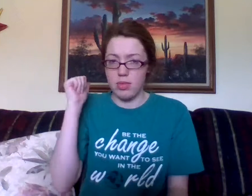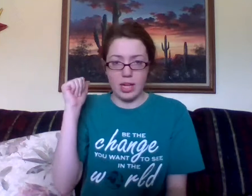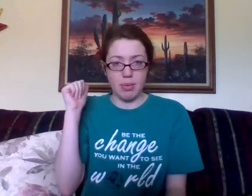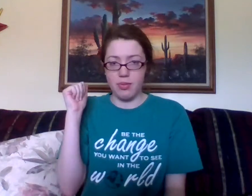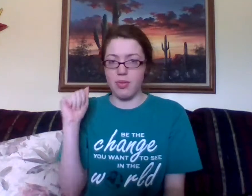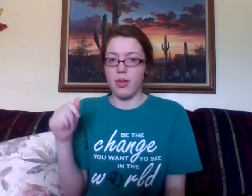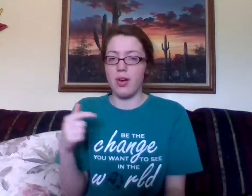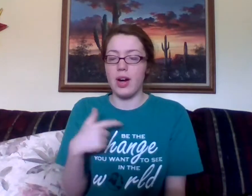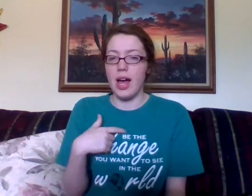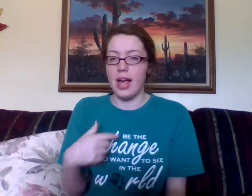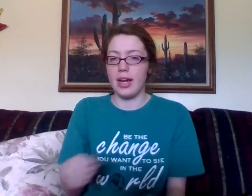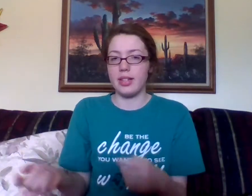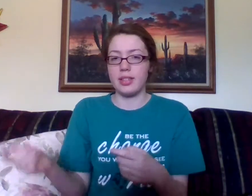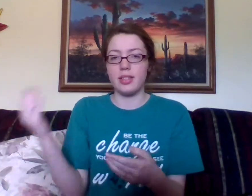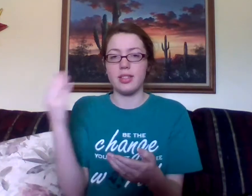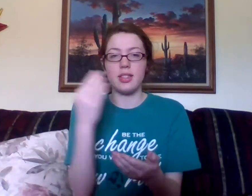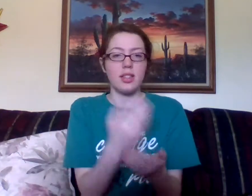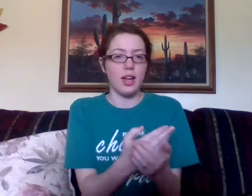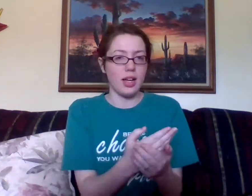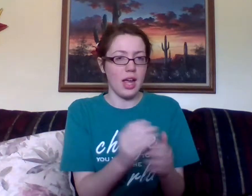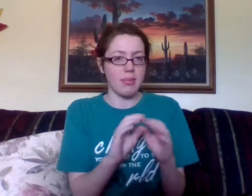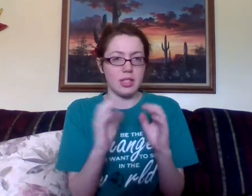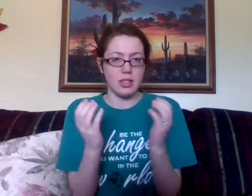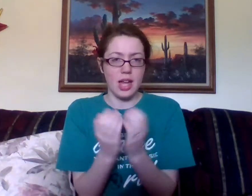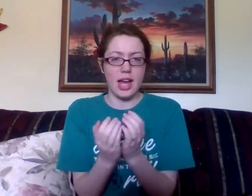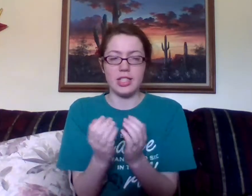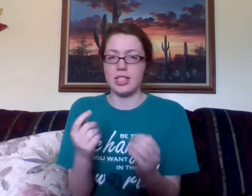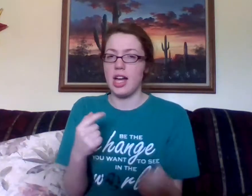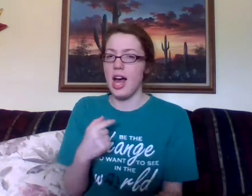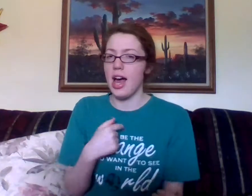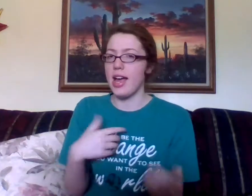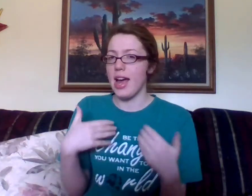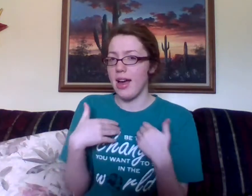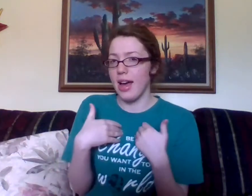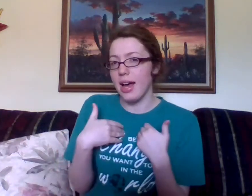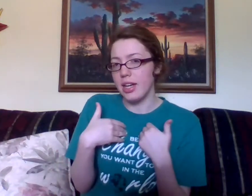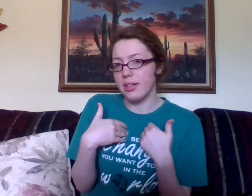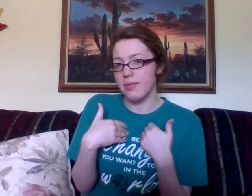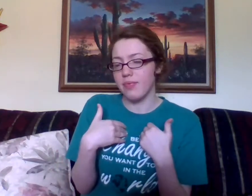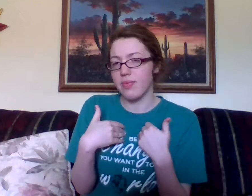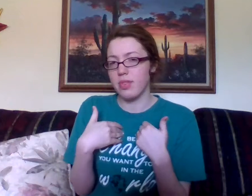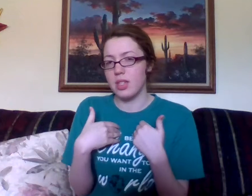Like before I came to class, I had